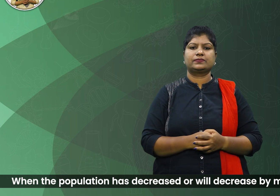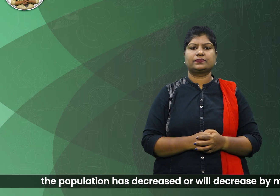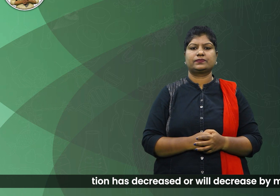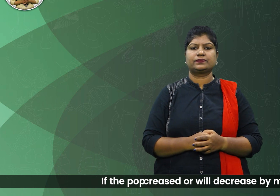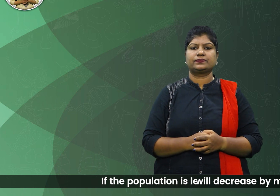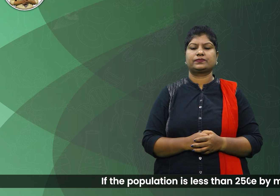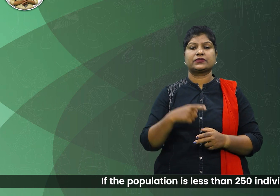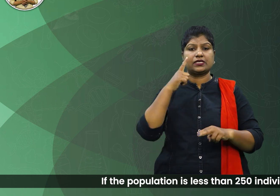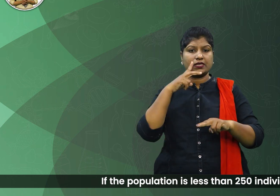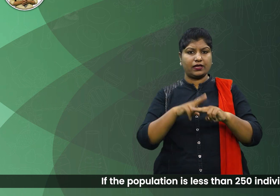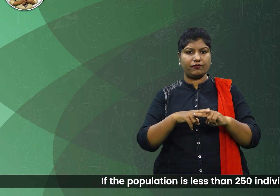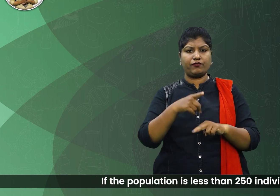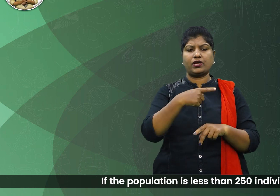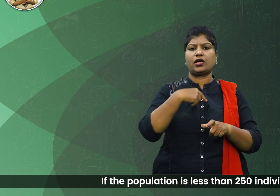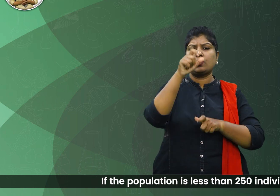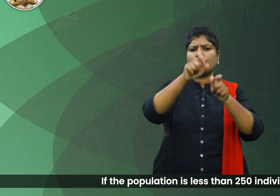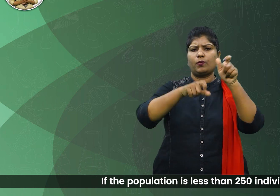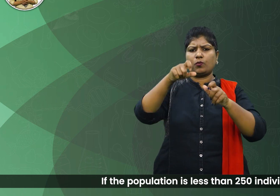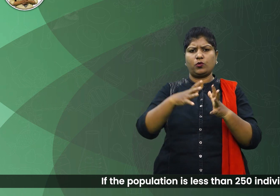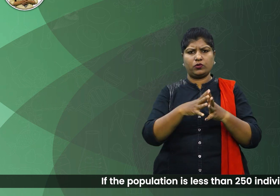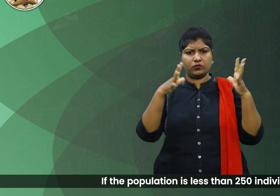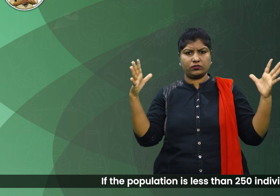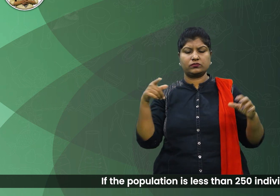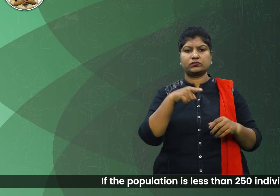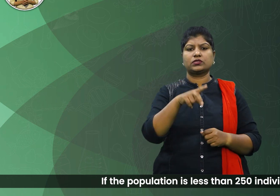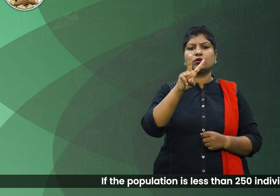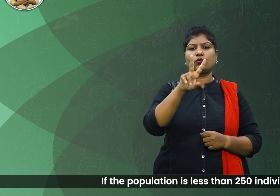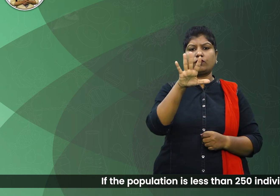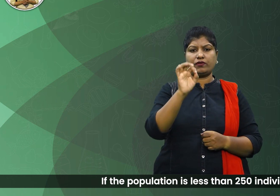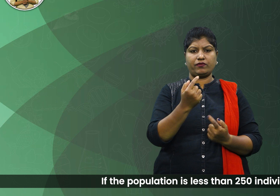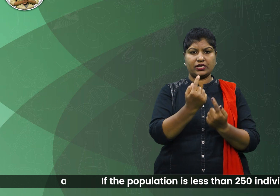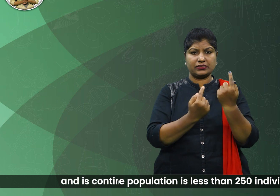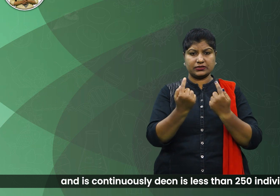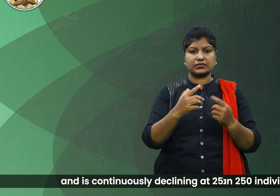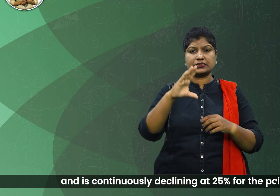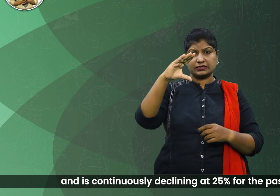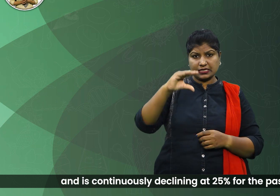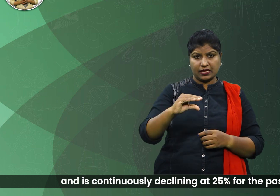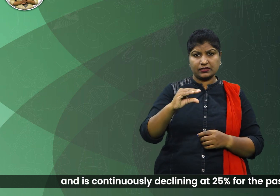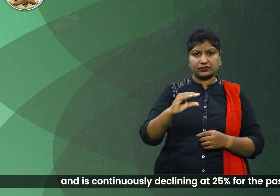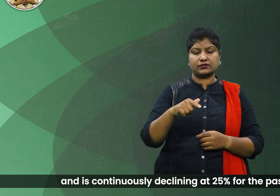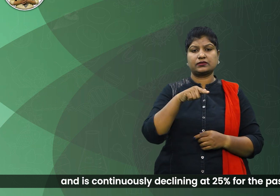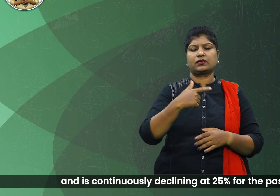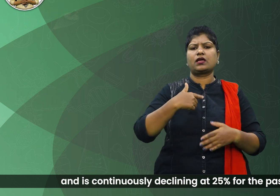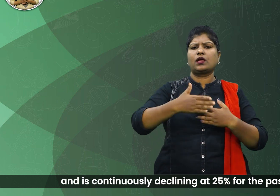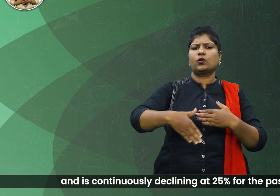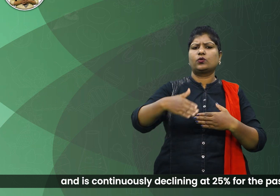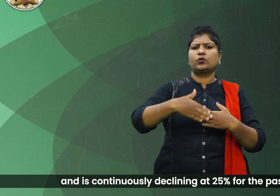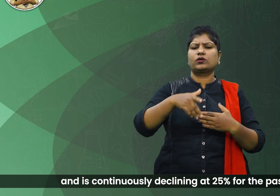If the population is less than 250 individuals and is continuously